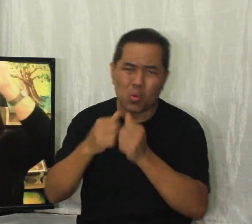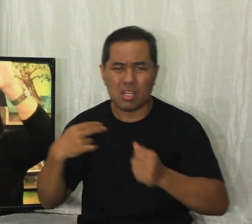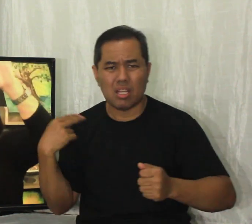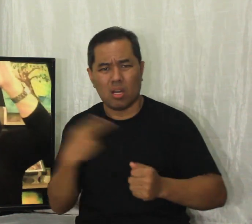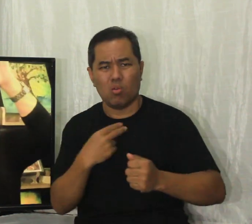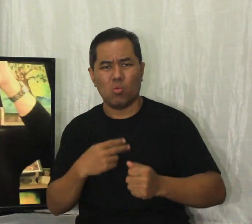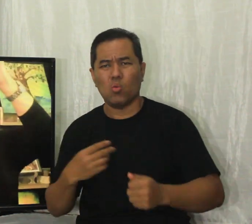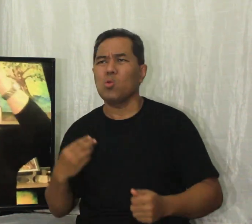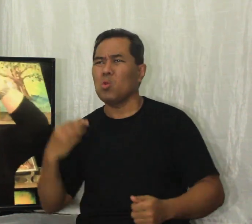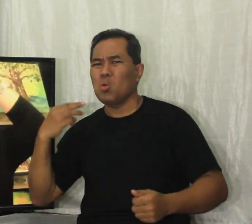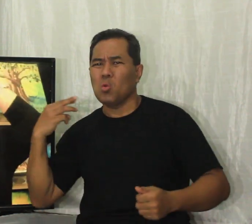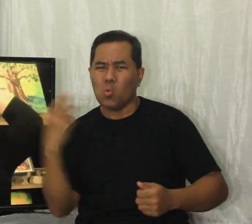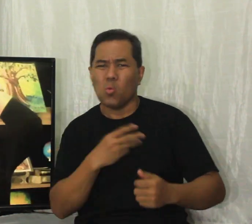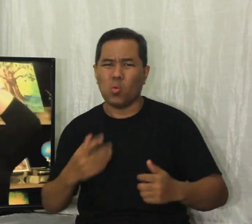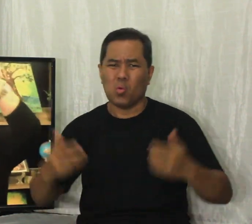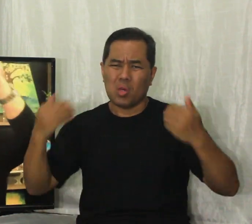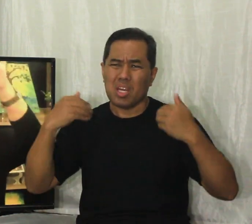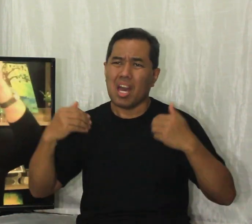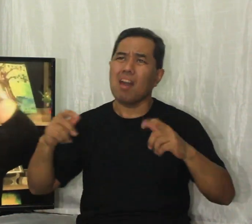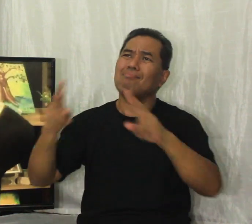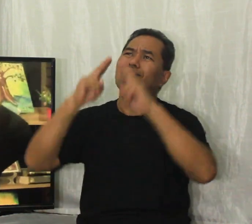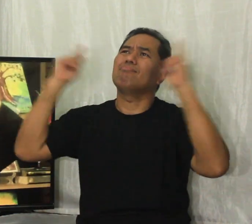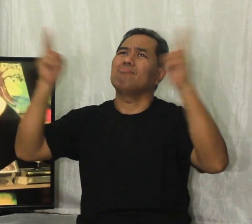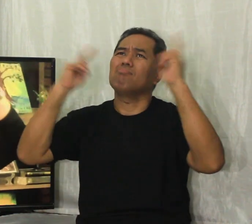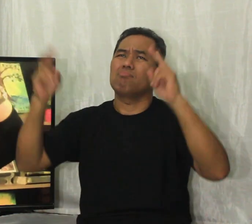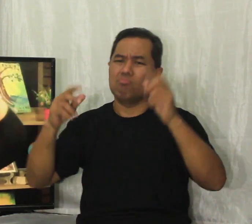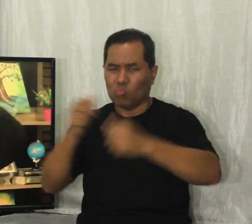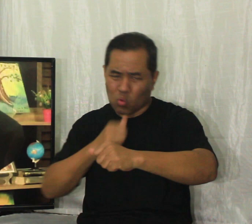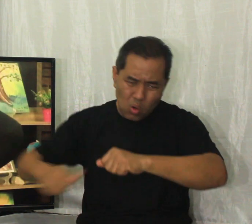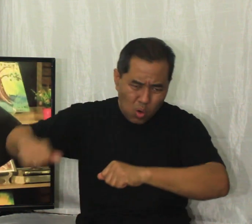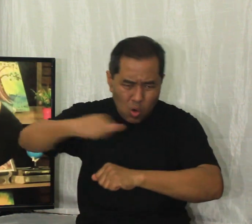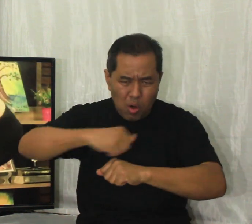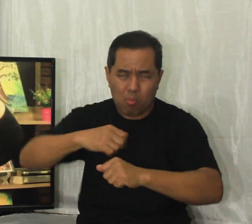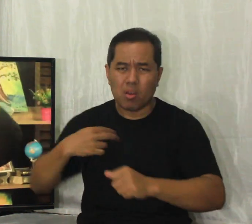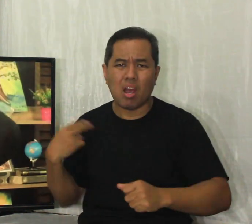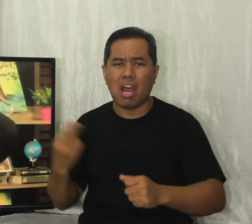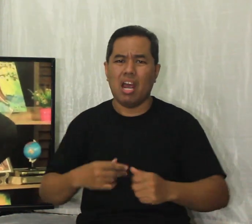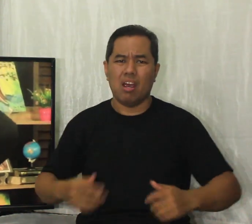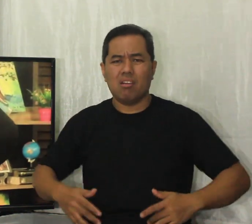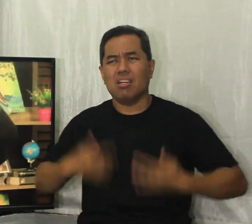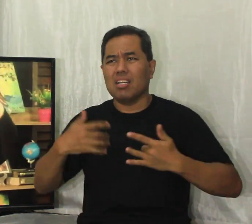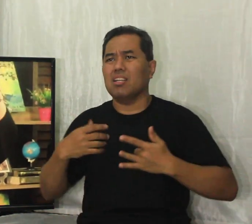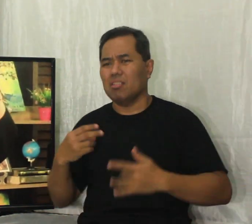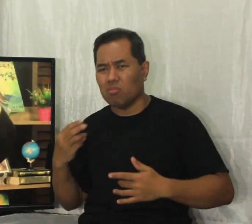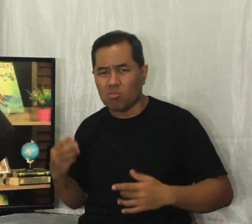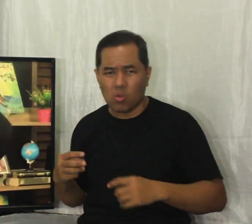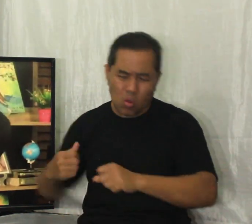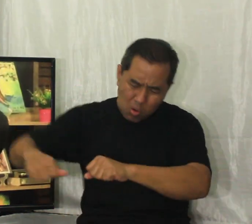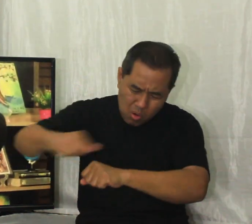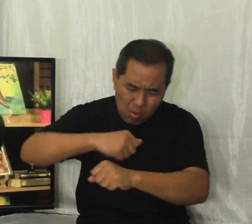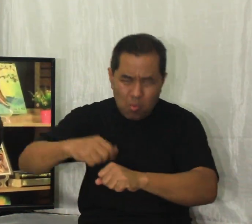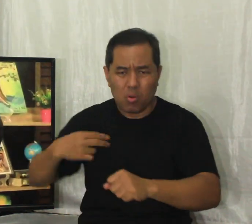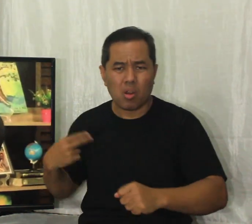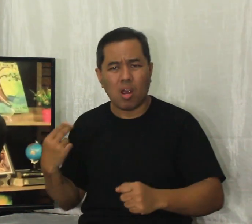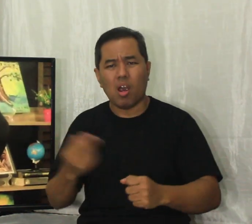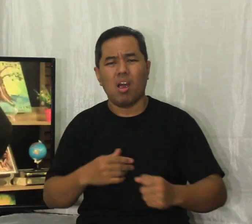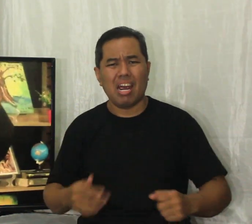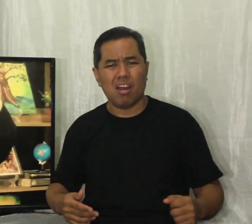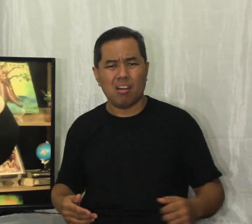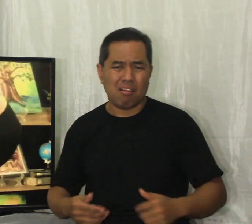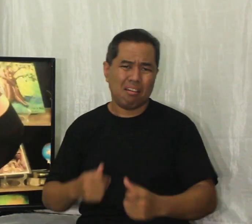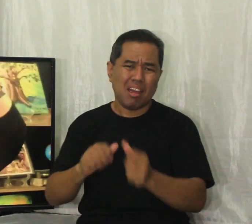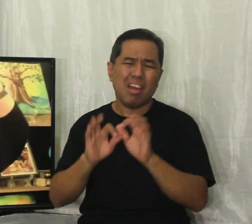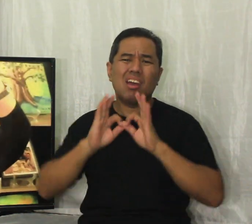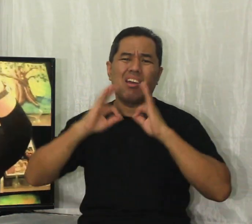sure victory. Over our lives, over our families, over our churches, over our businesses, over our loved